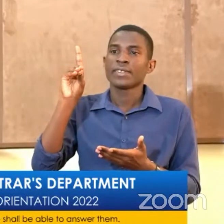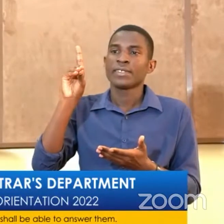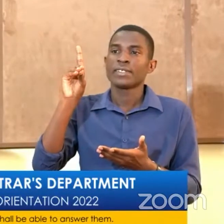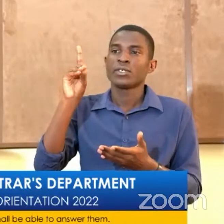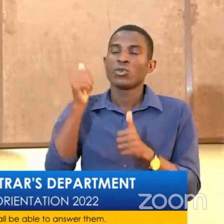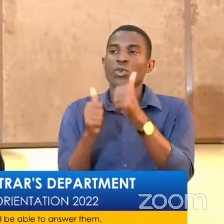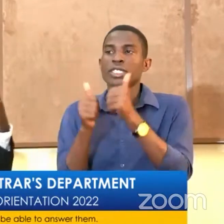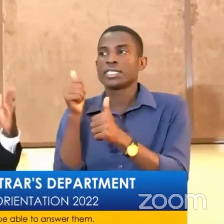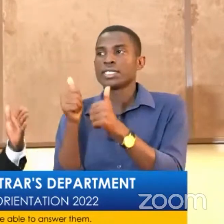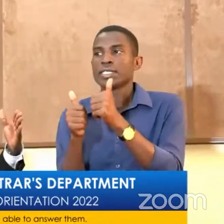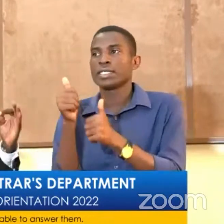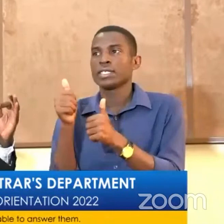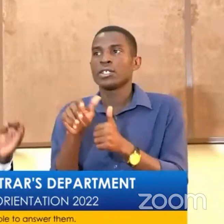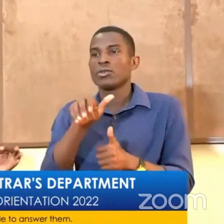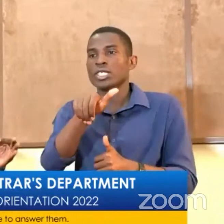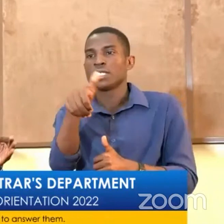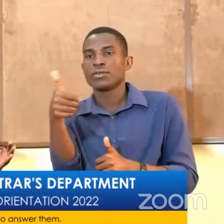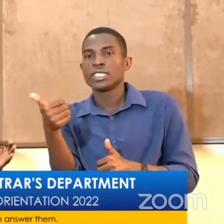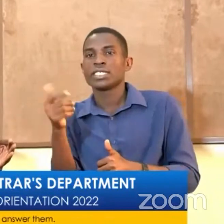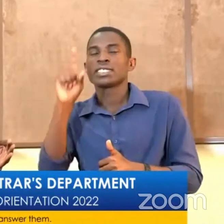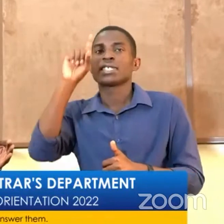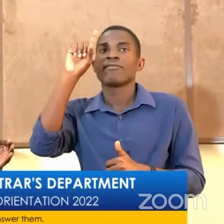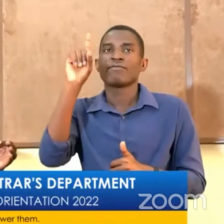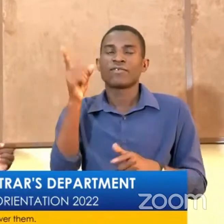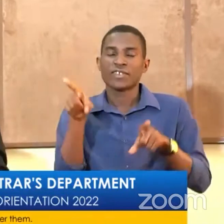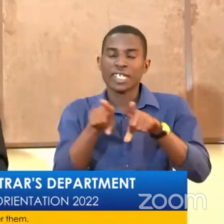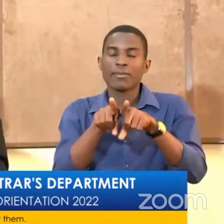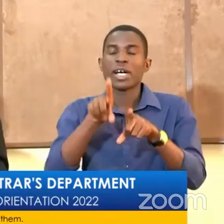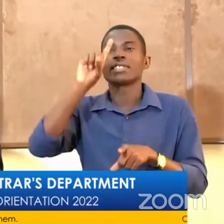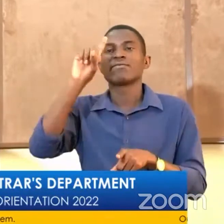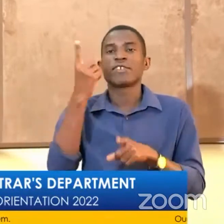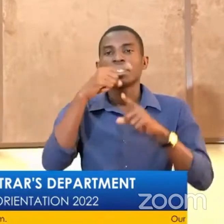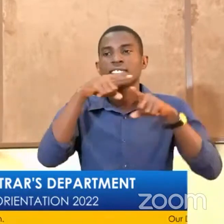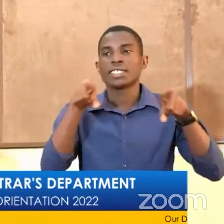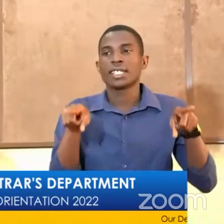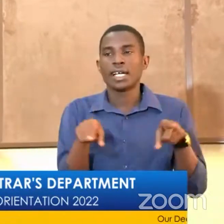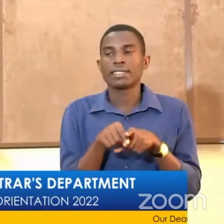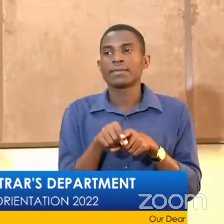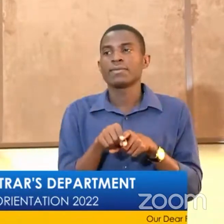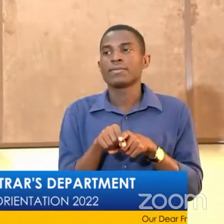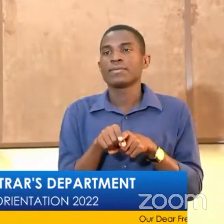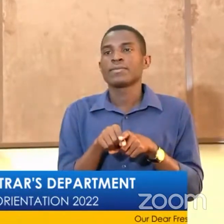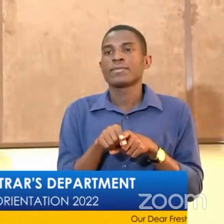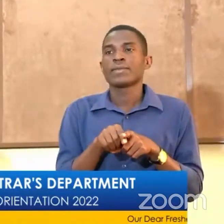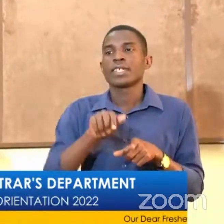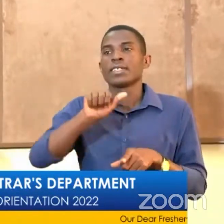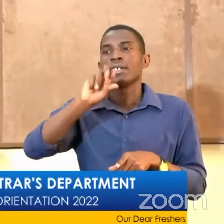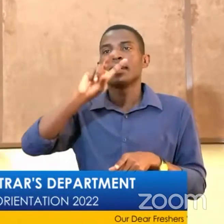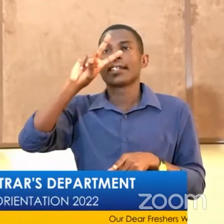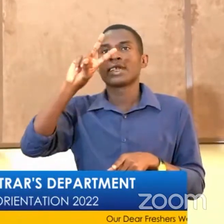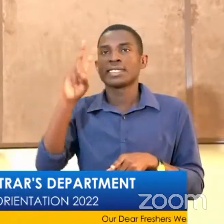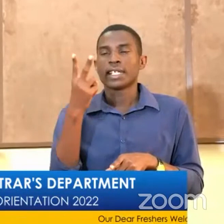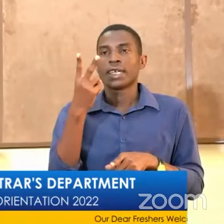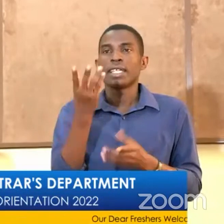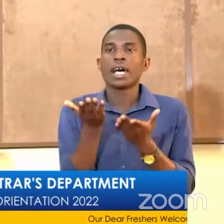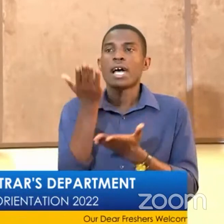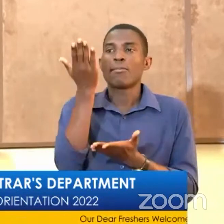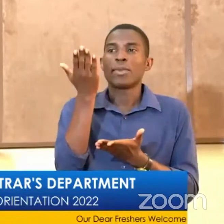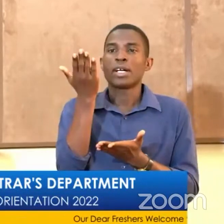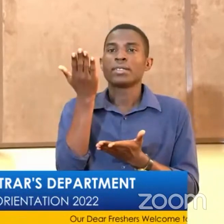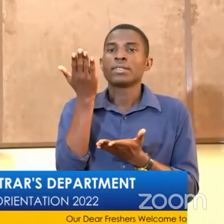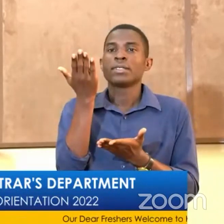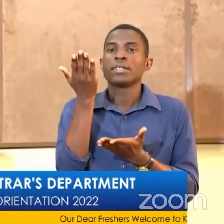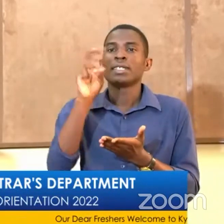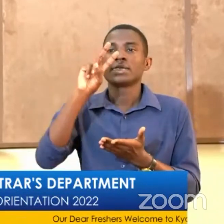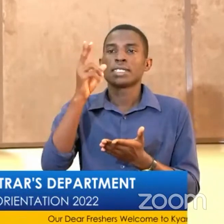which is in the other category of first class. Then the second class upper and the second